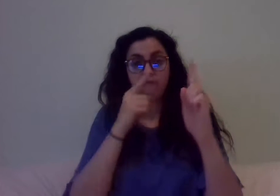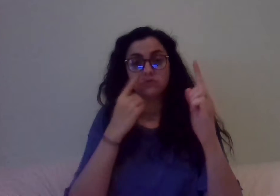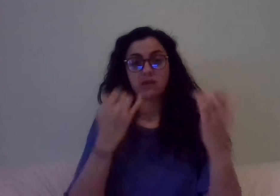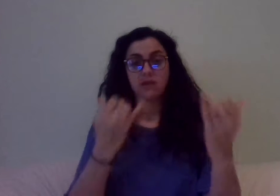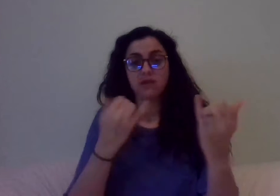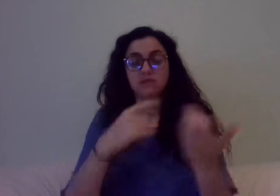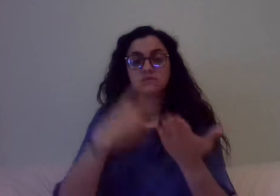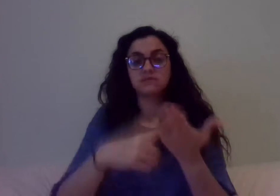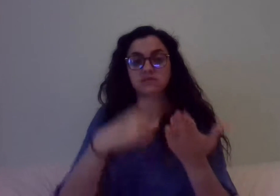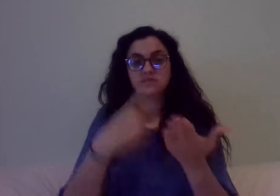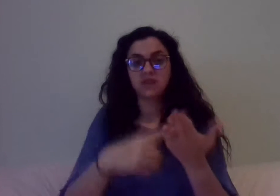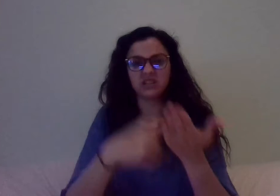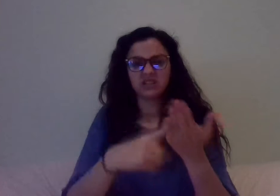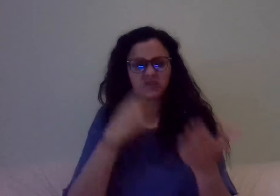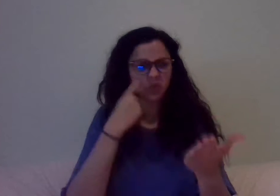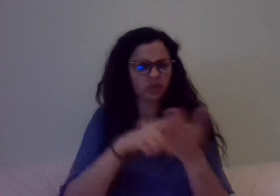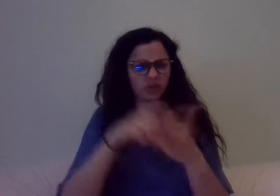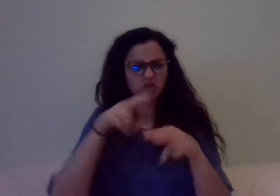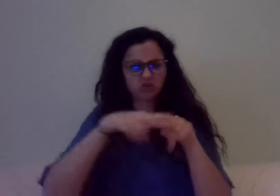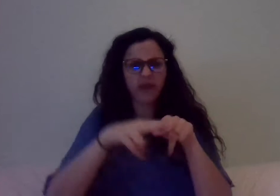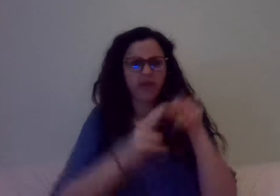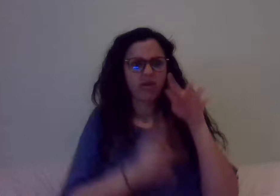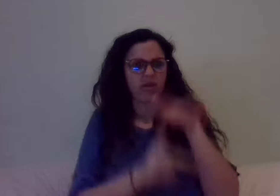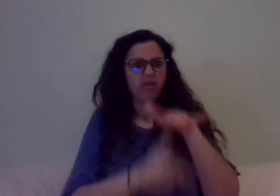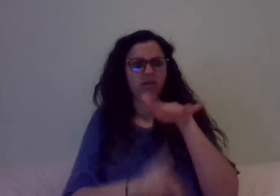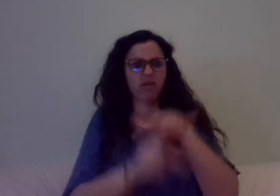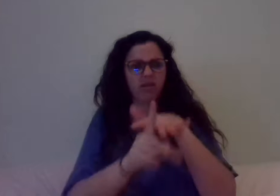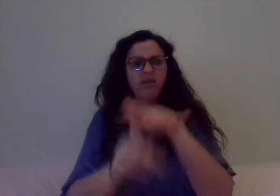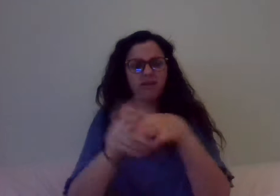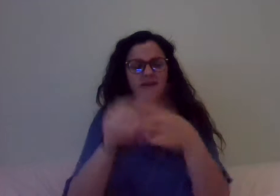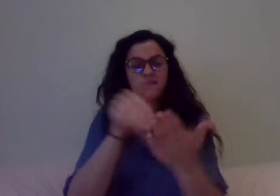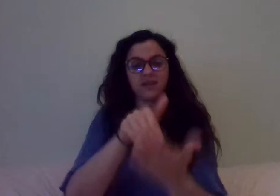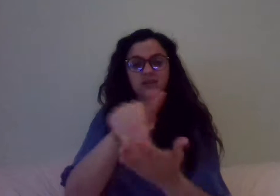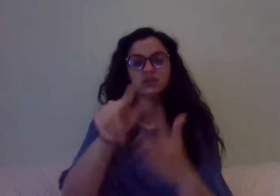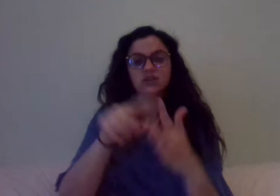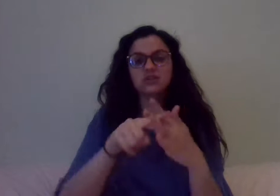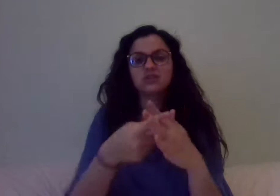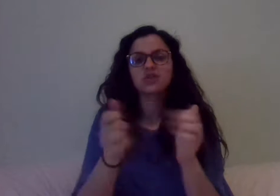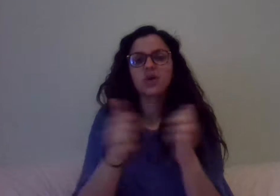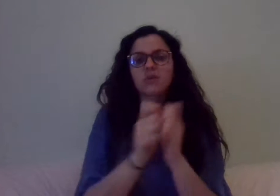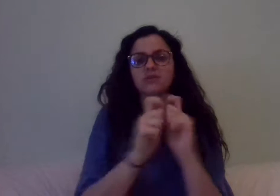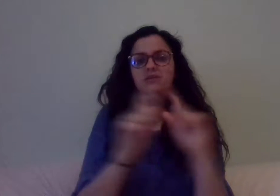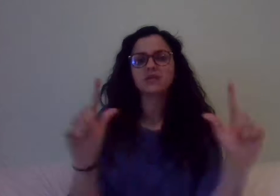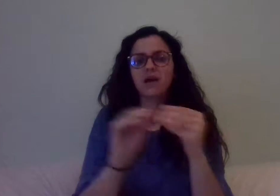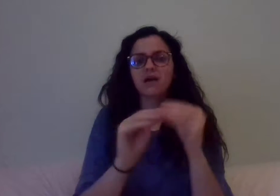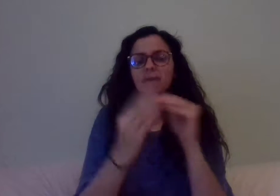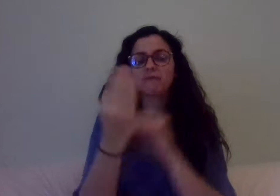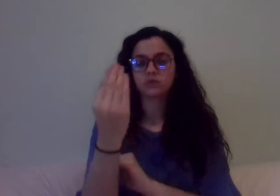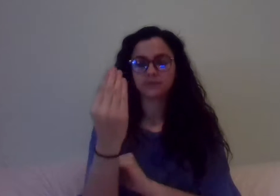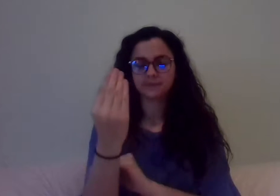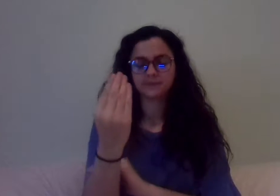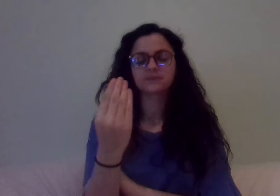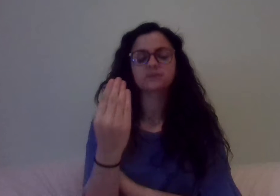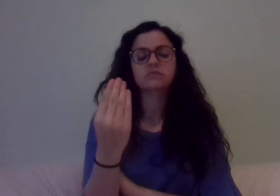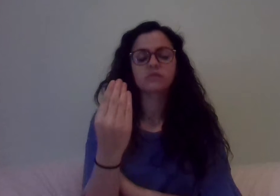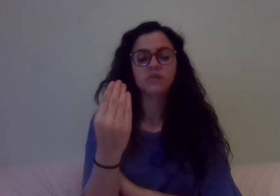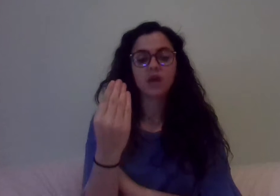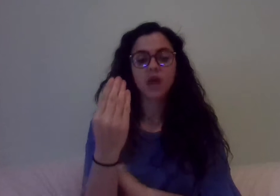this migration series of his. So we'll start in slide number 14. And I want you to think about everything that the train and